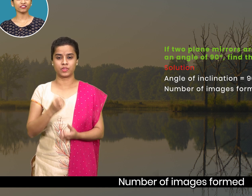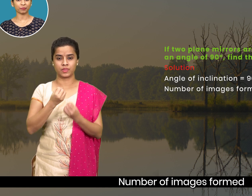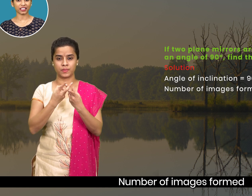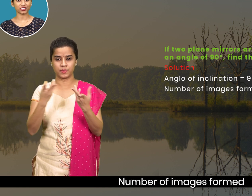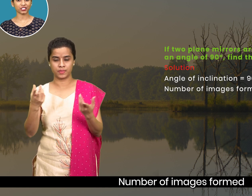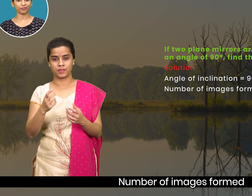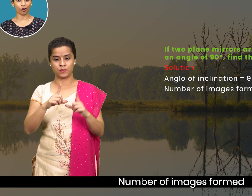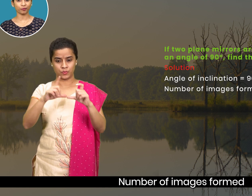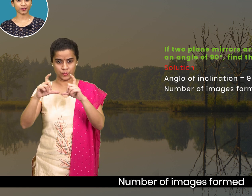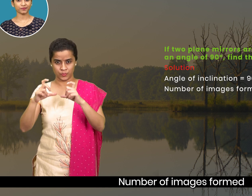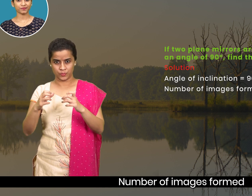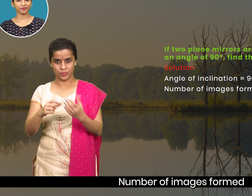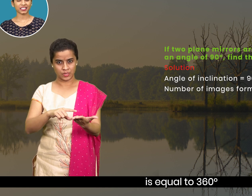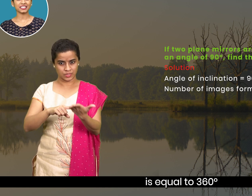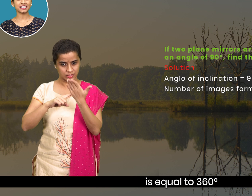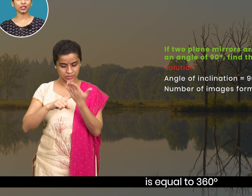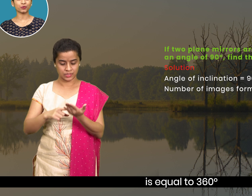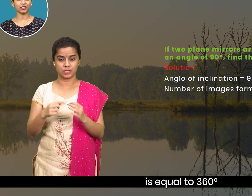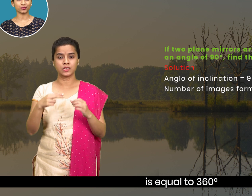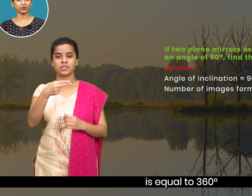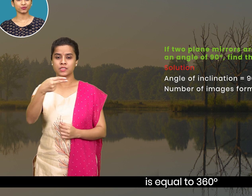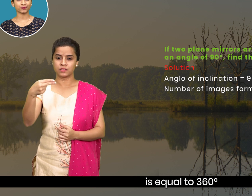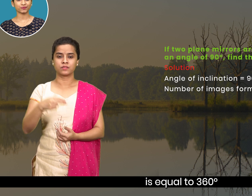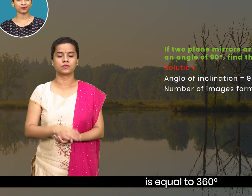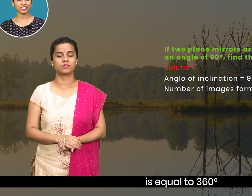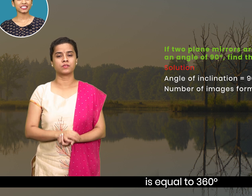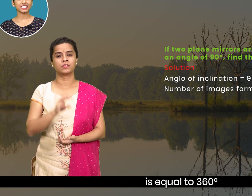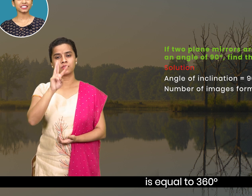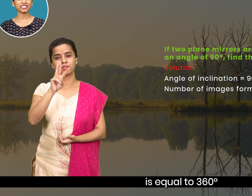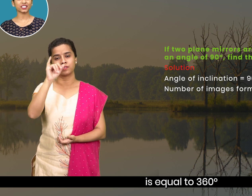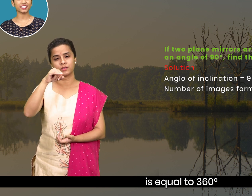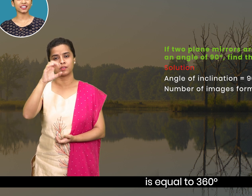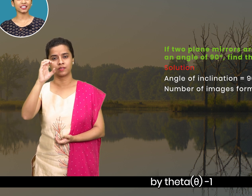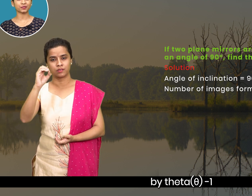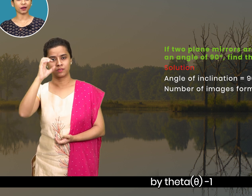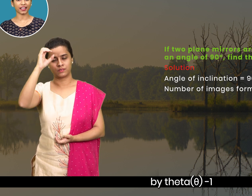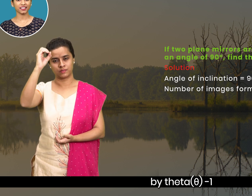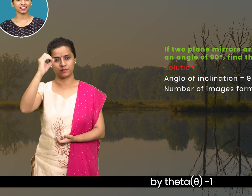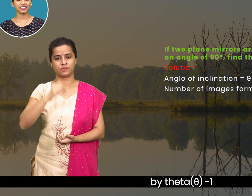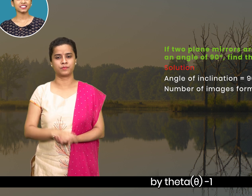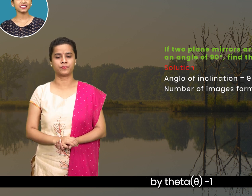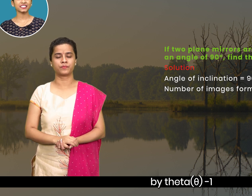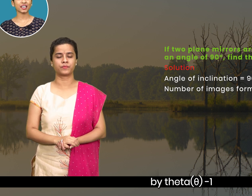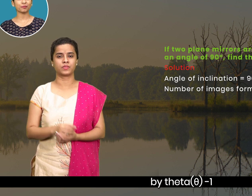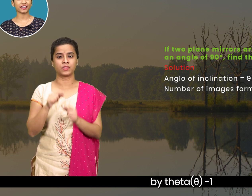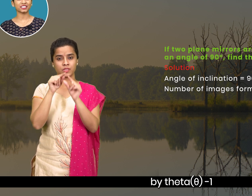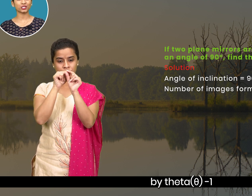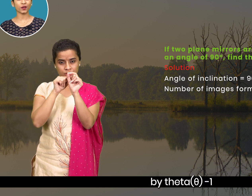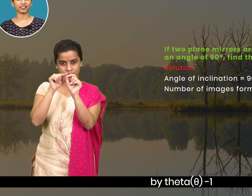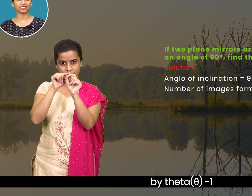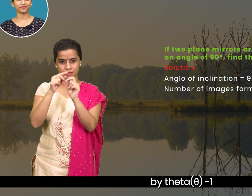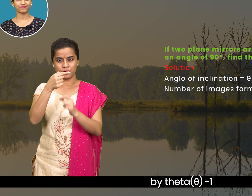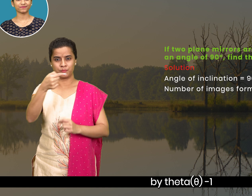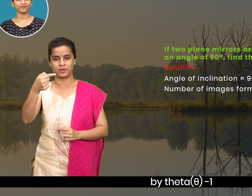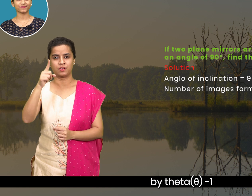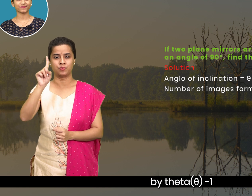Number of images formed is equal to 360 degrees by theta minus